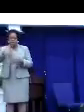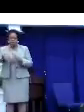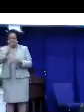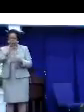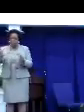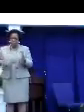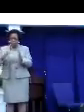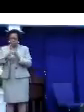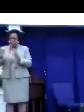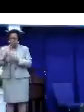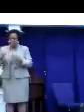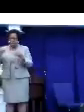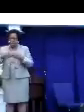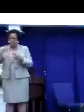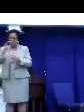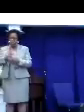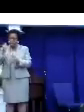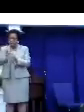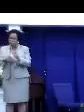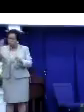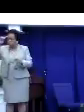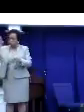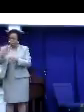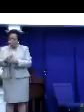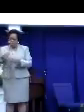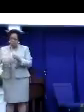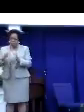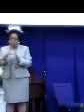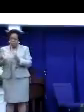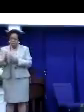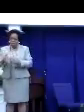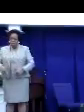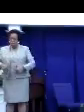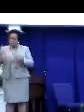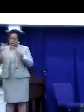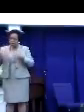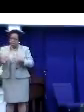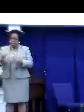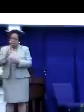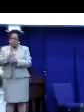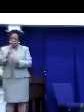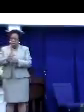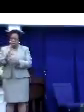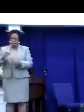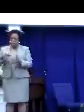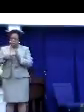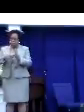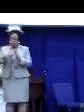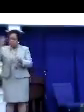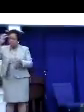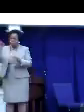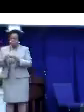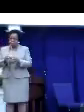Jesus. I have a right to every promise in the Bible. Yes. Well, I walk the path of righteousness that requires faith.